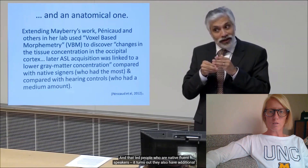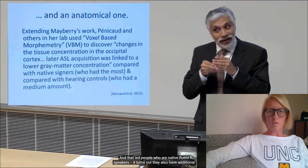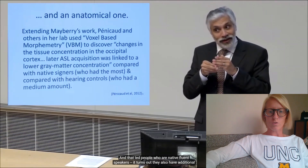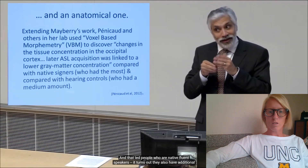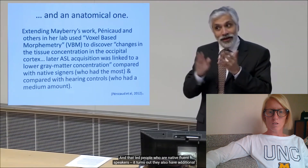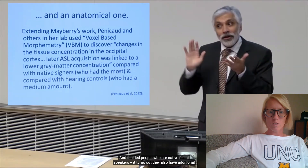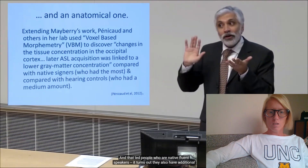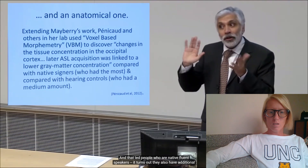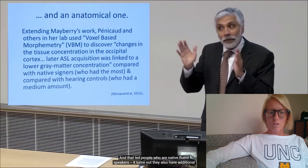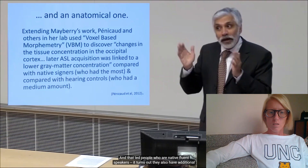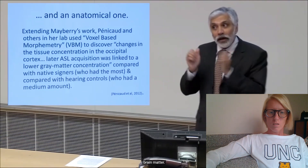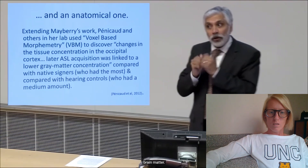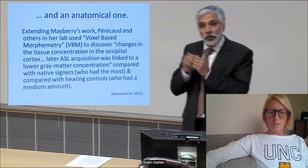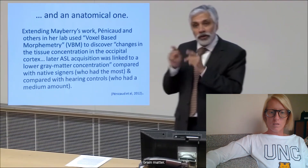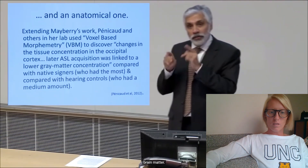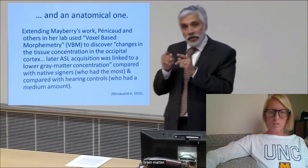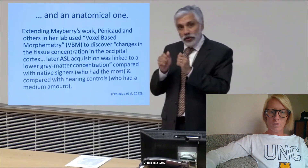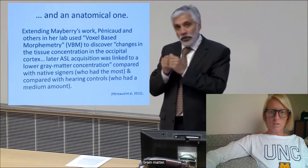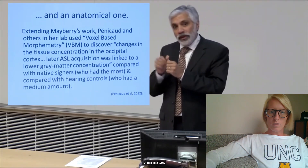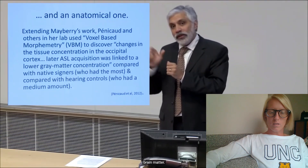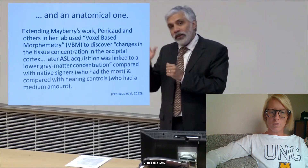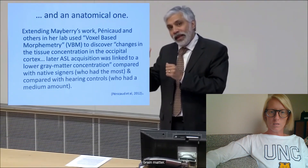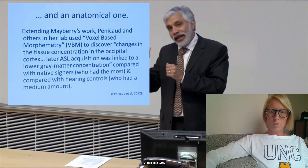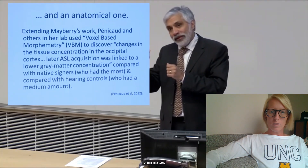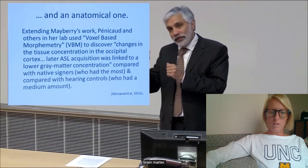turns out they language. also have additional